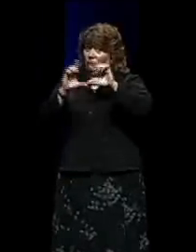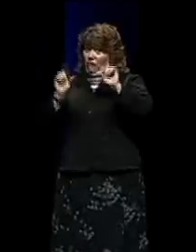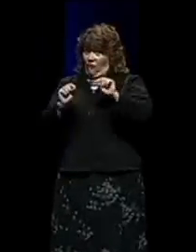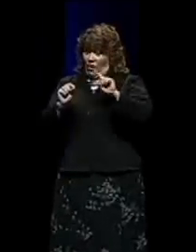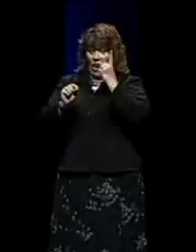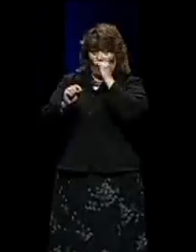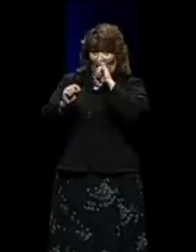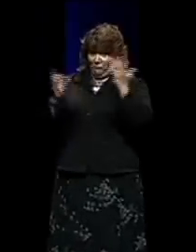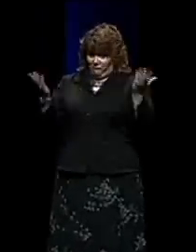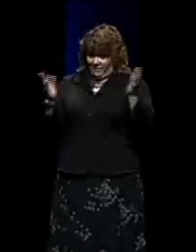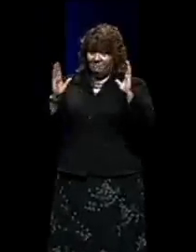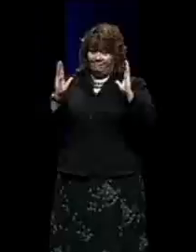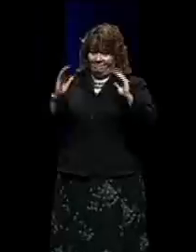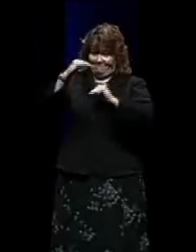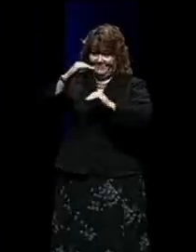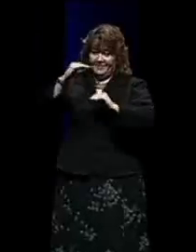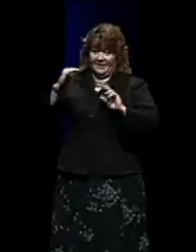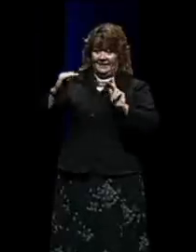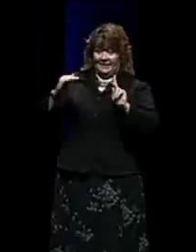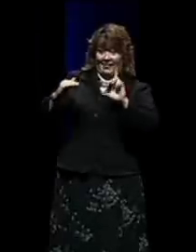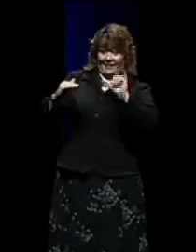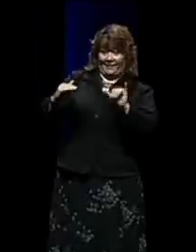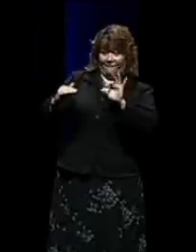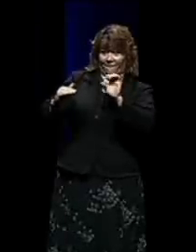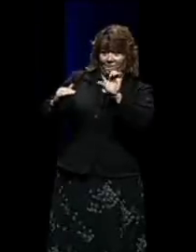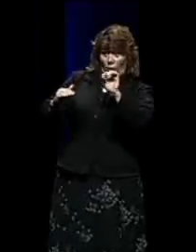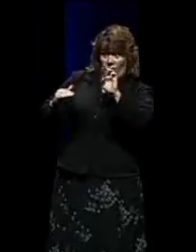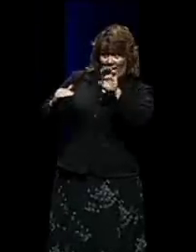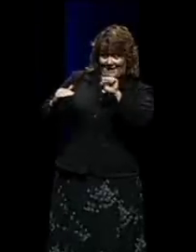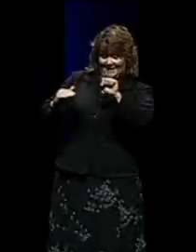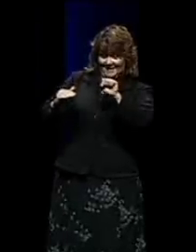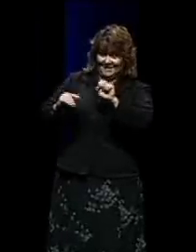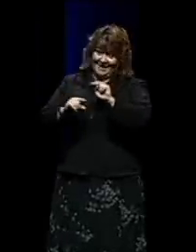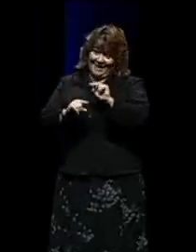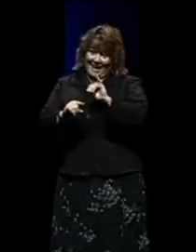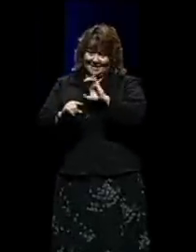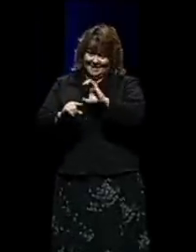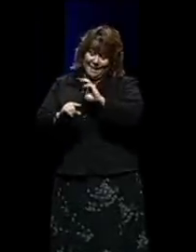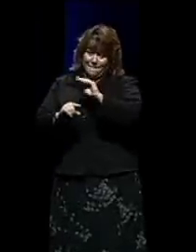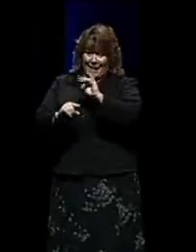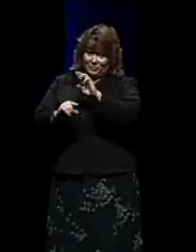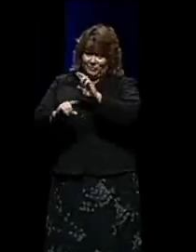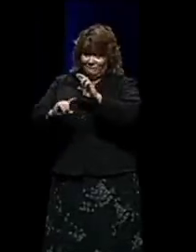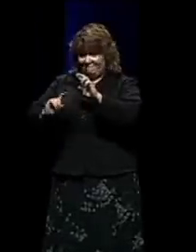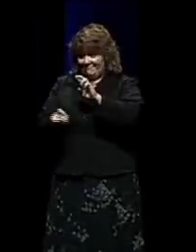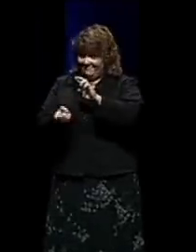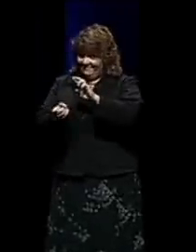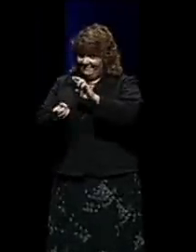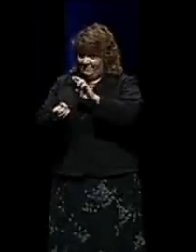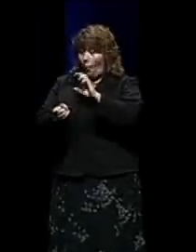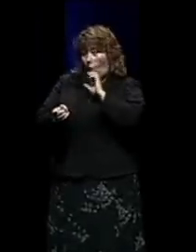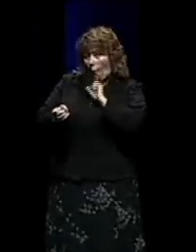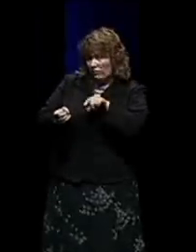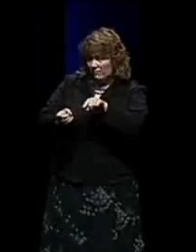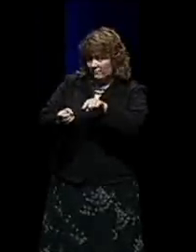Or will my business card end up looking something like Kelly Flores, NIC Master,